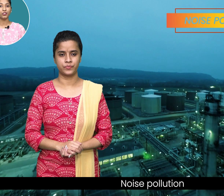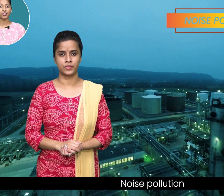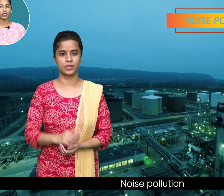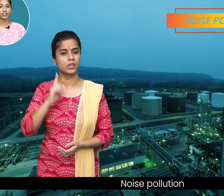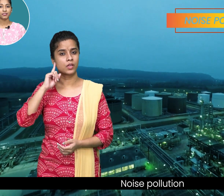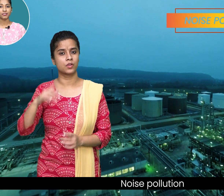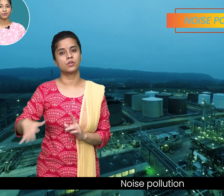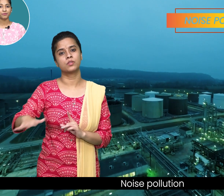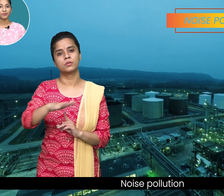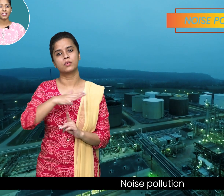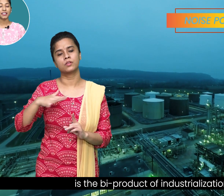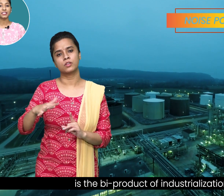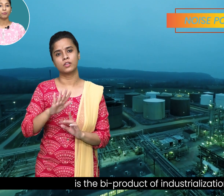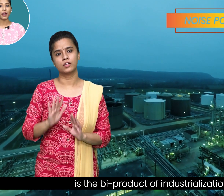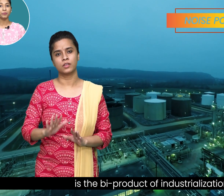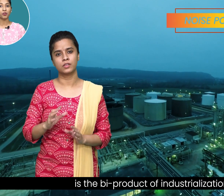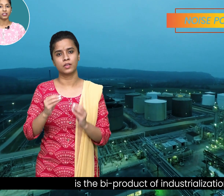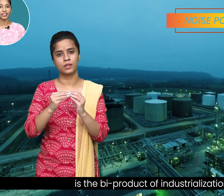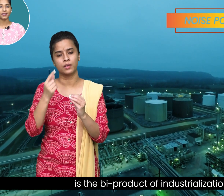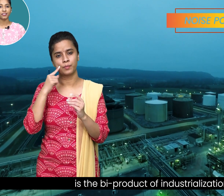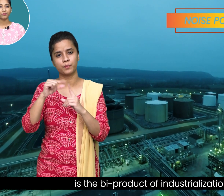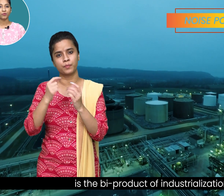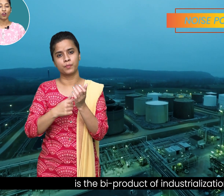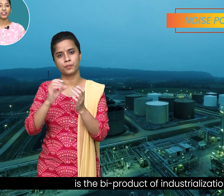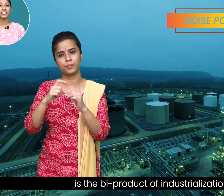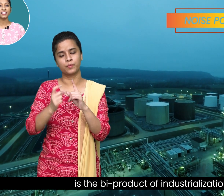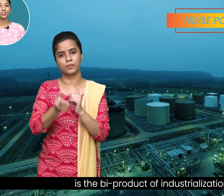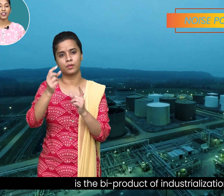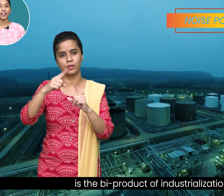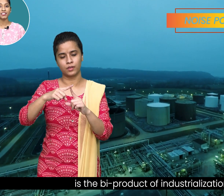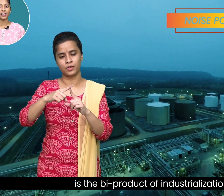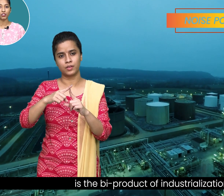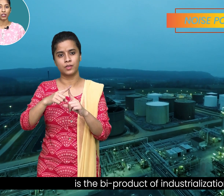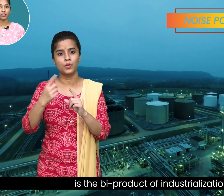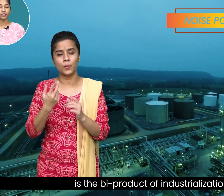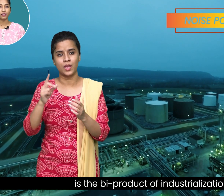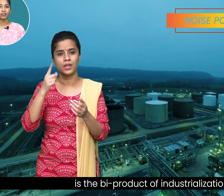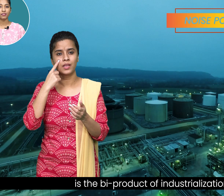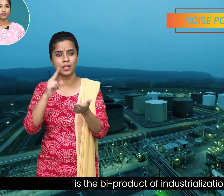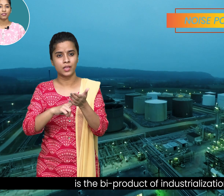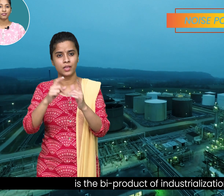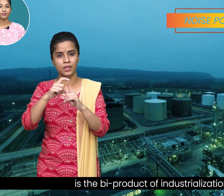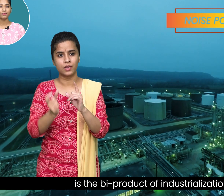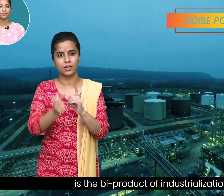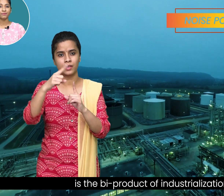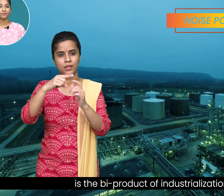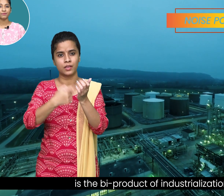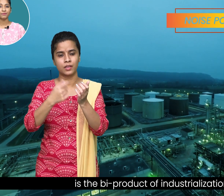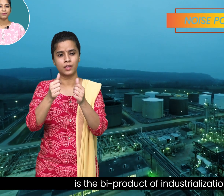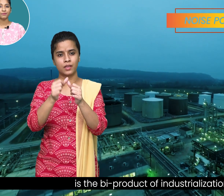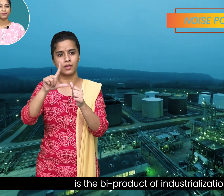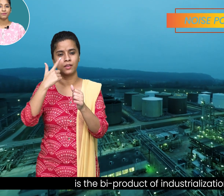Noise pollution is the byproduct of industrialization,